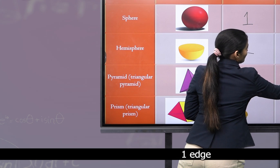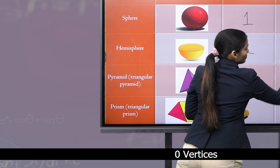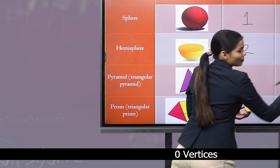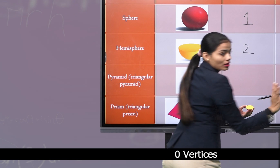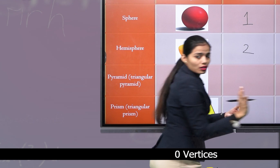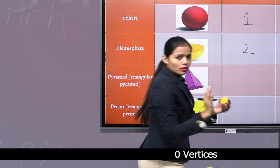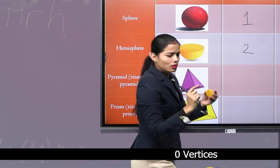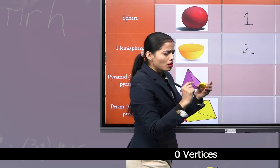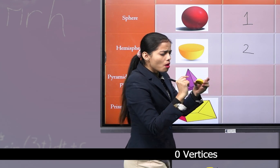and 0 vertices.